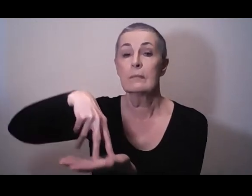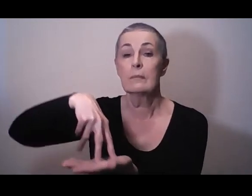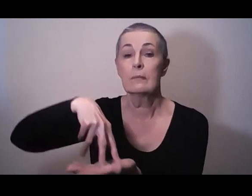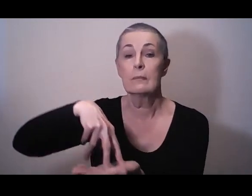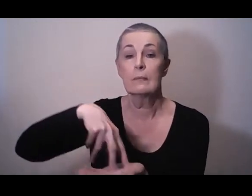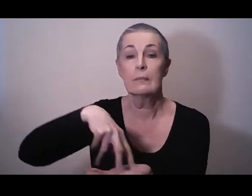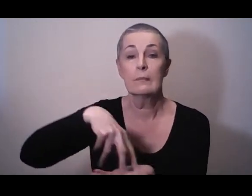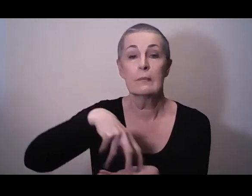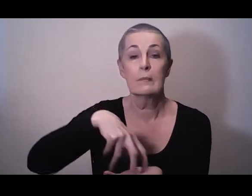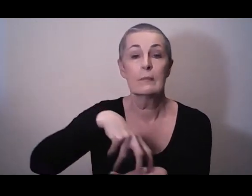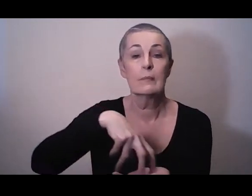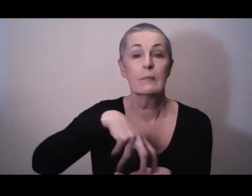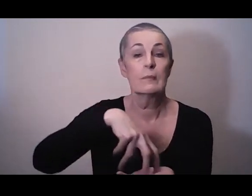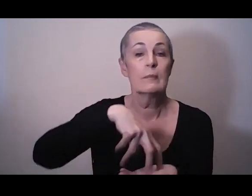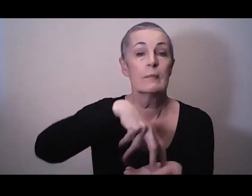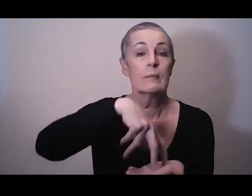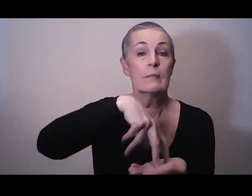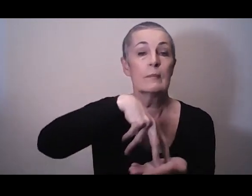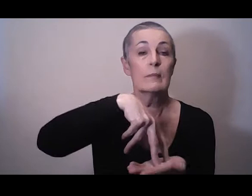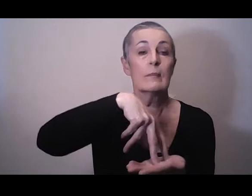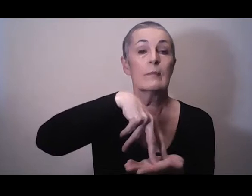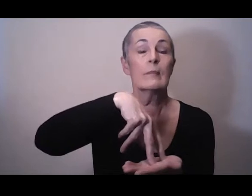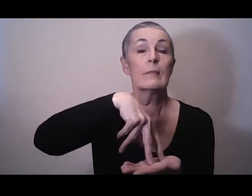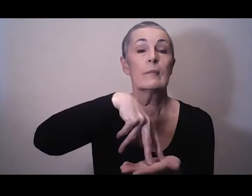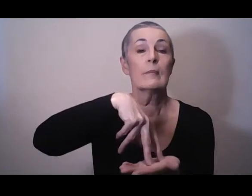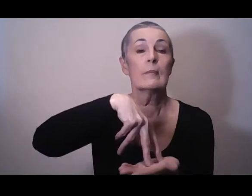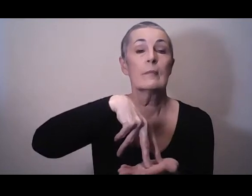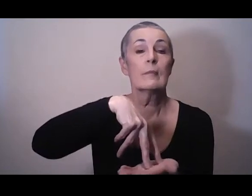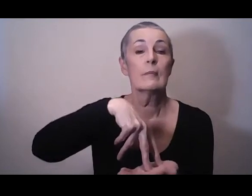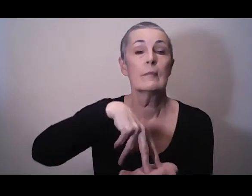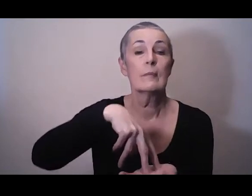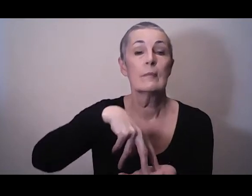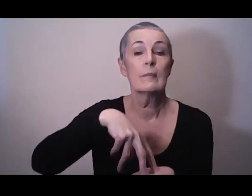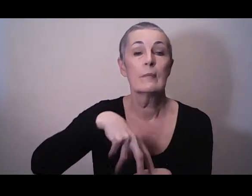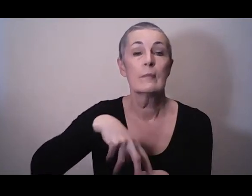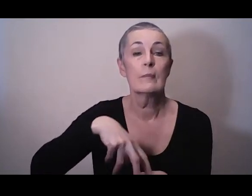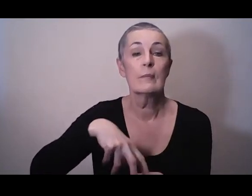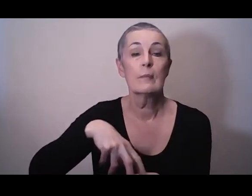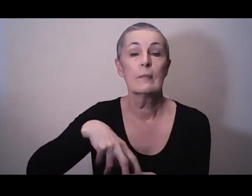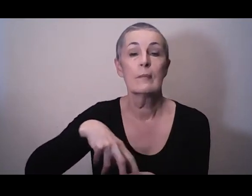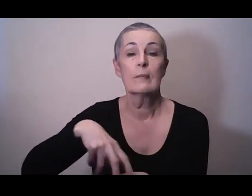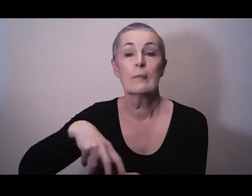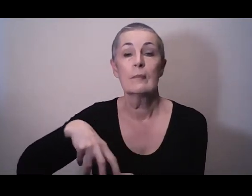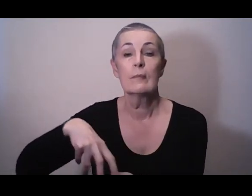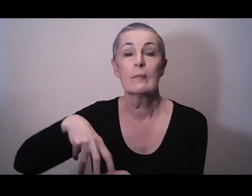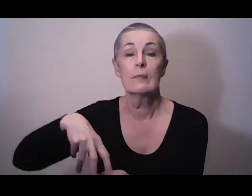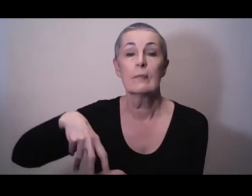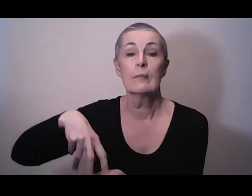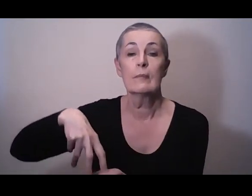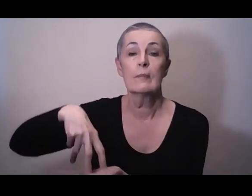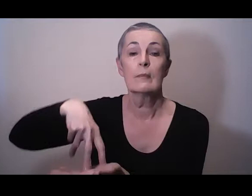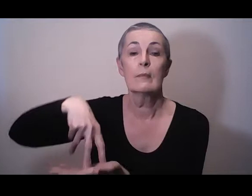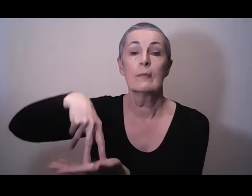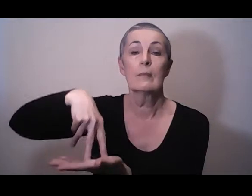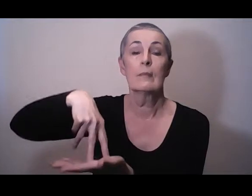The arms are the same. It's just a tiny bit easier because you are able to help your body